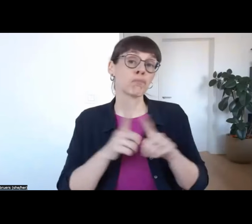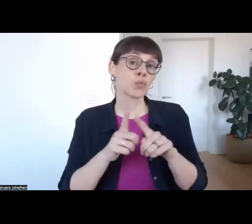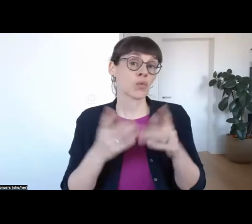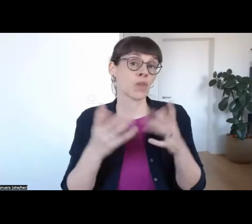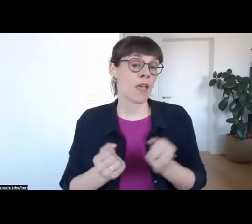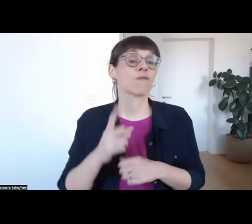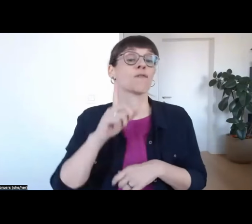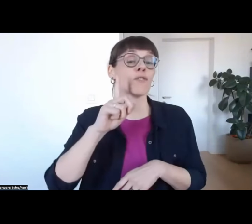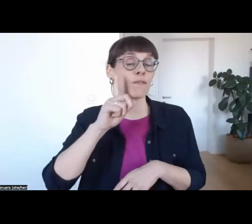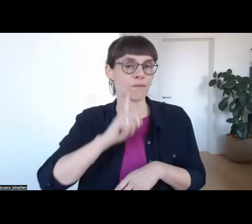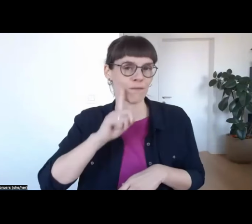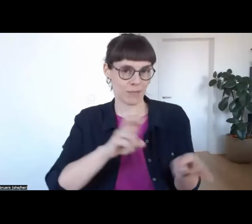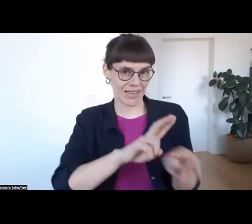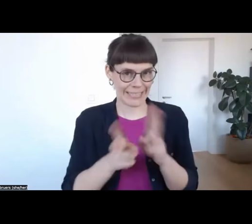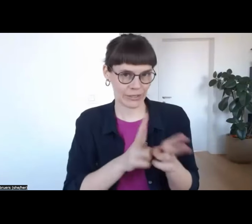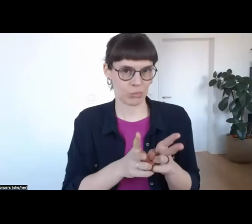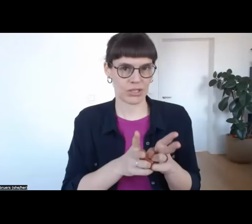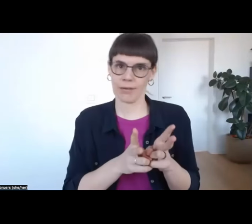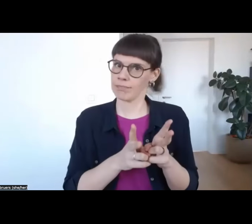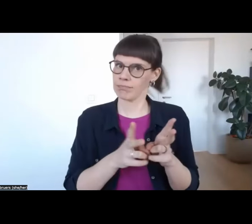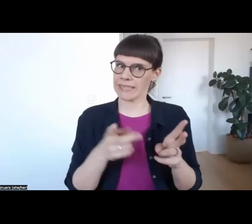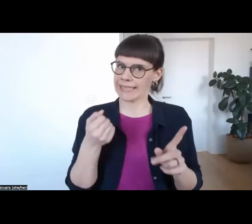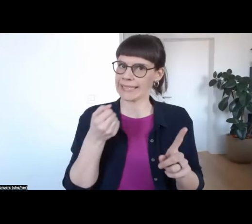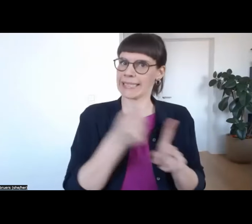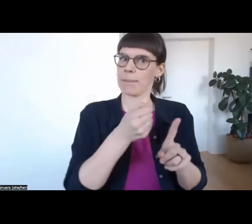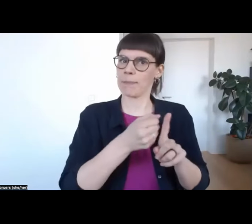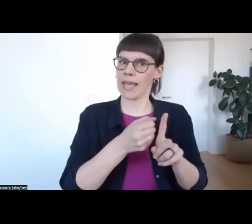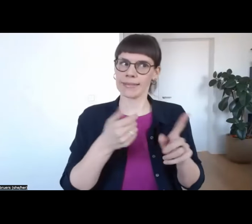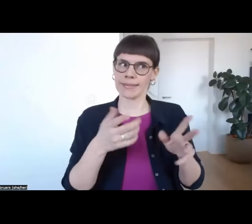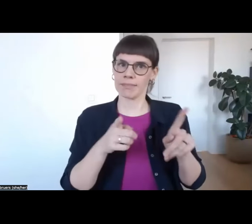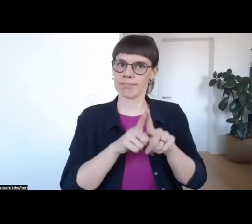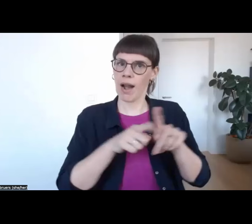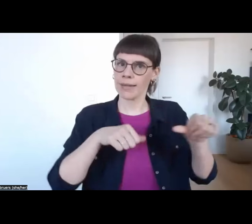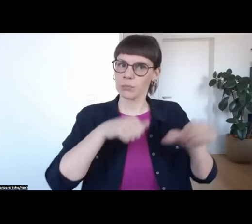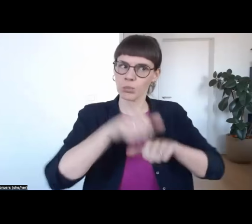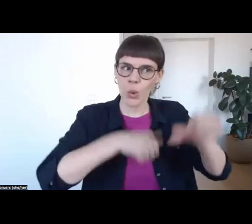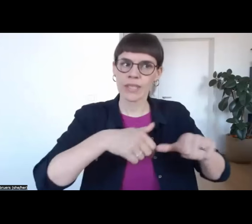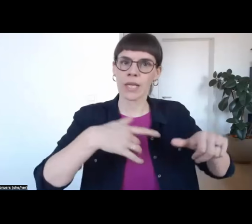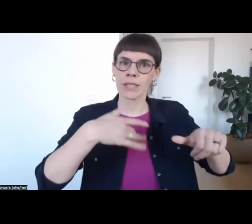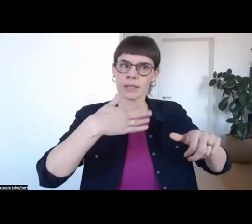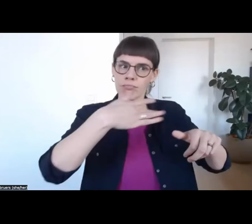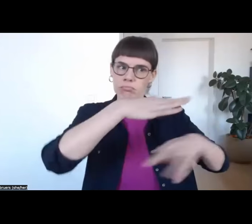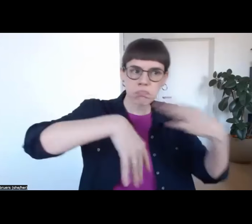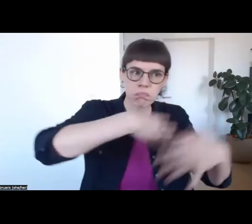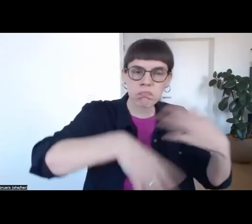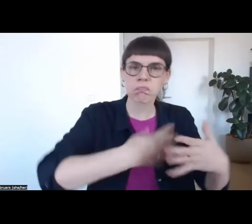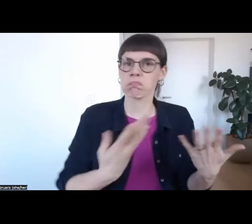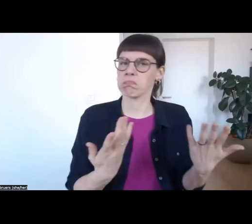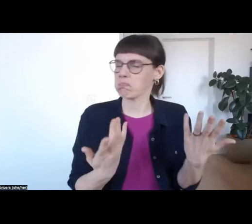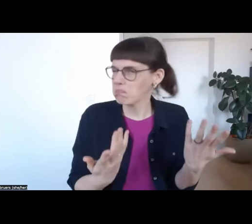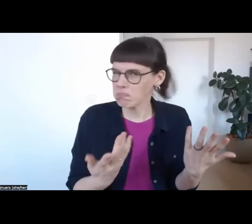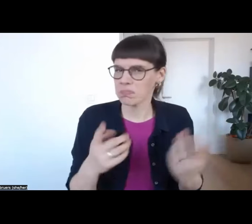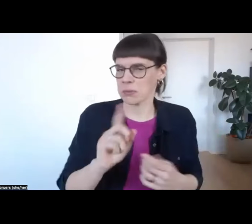maybe there were more female participants and more female interpreters, would that affect things? Would that